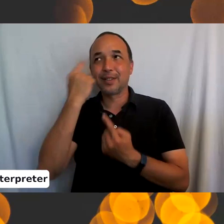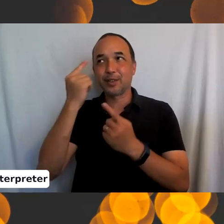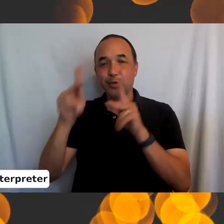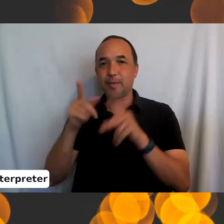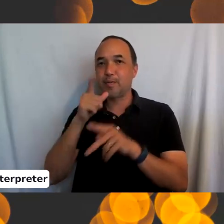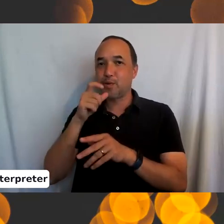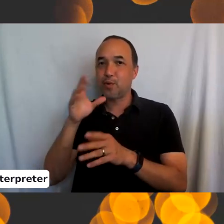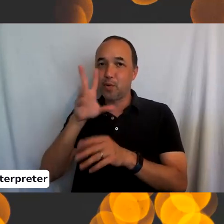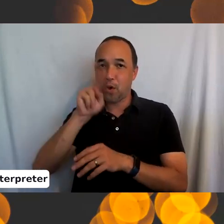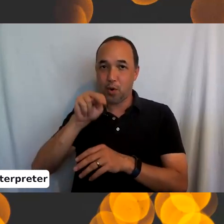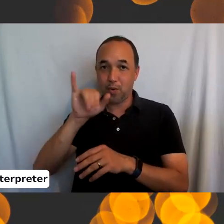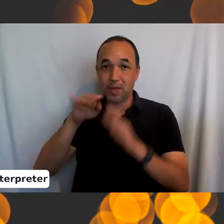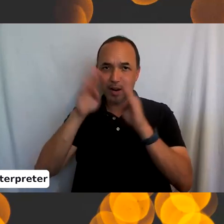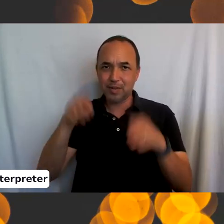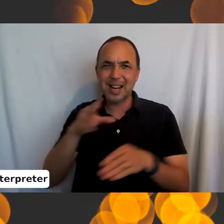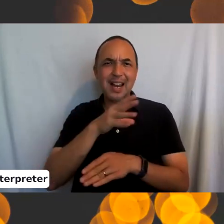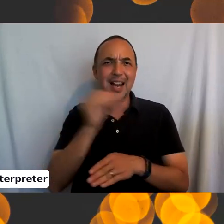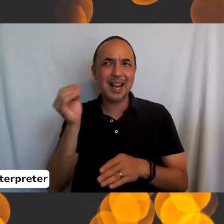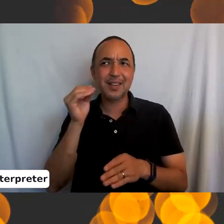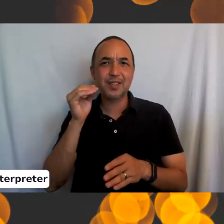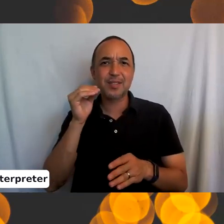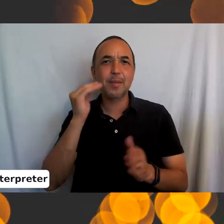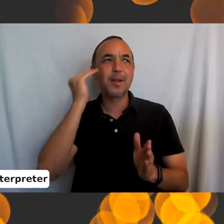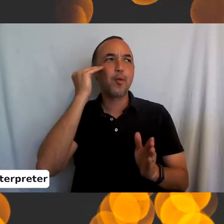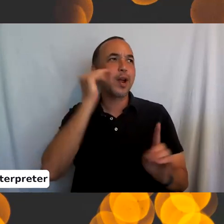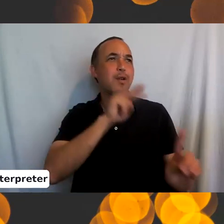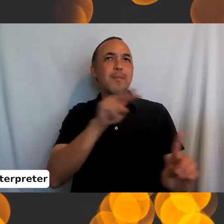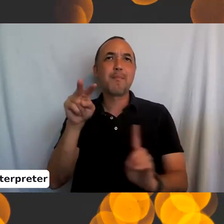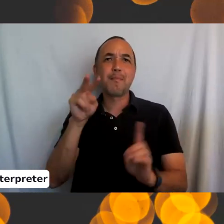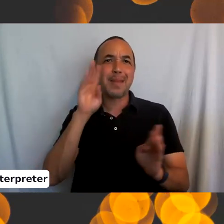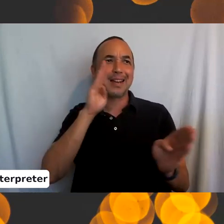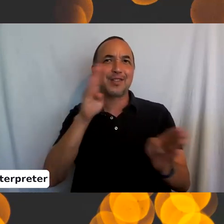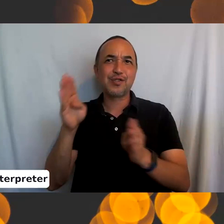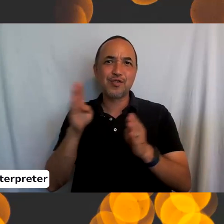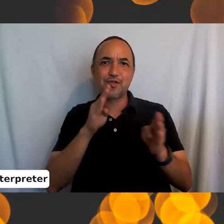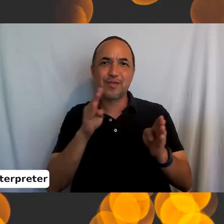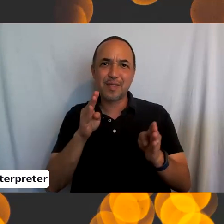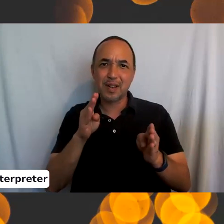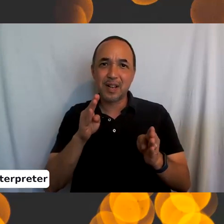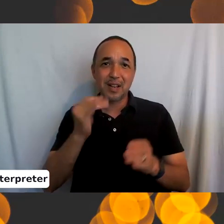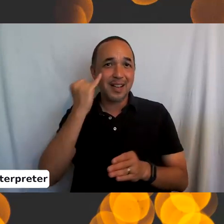And also, red flags, just pay attention. Obviously I'm hoping you're investigating with people that you know and trust, but the reality is,